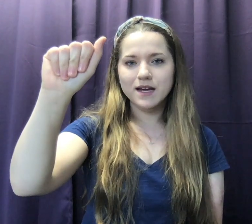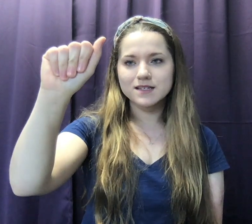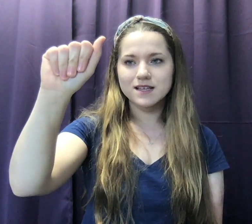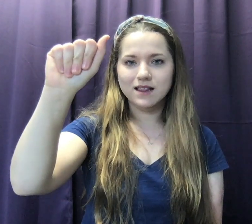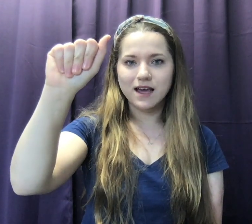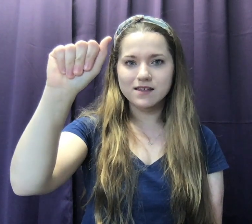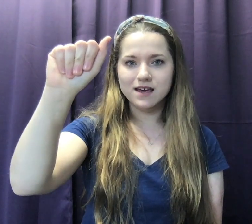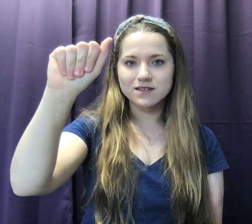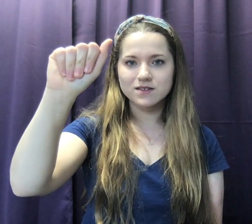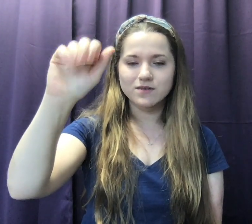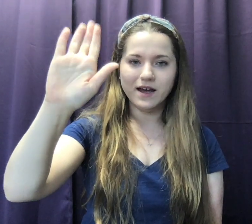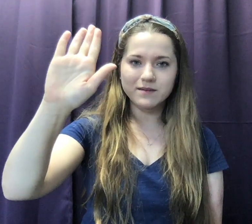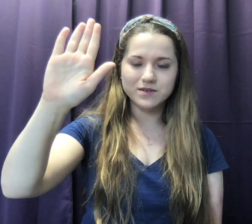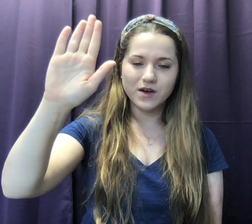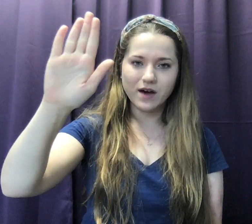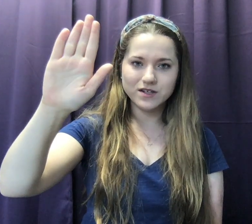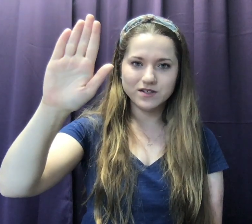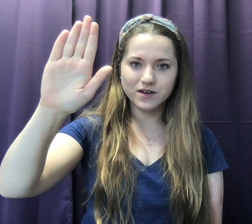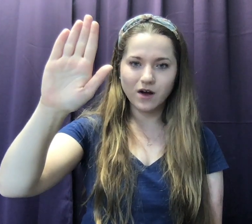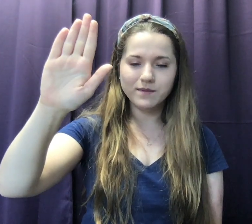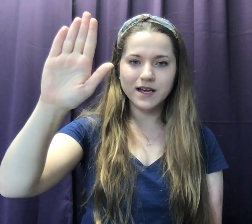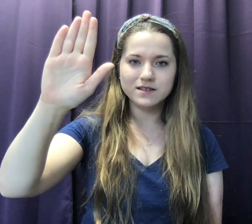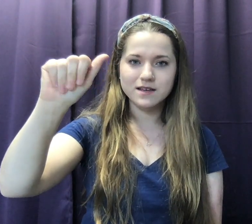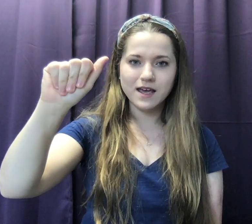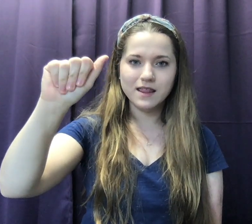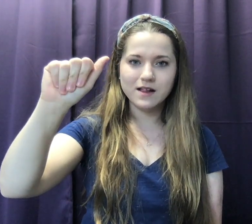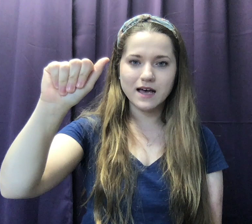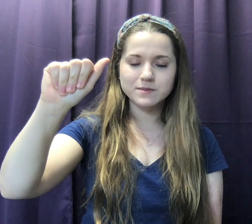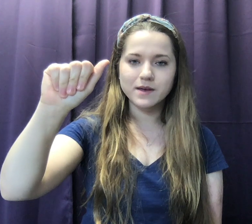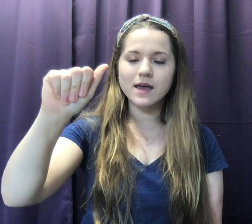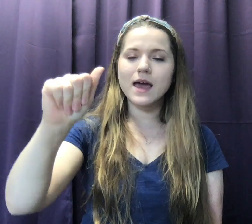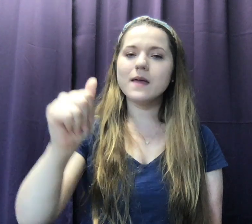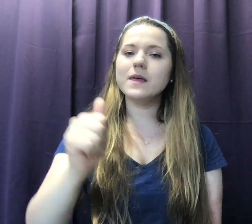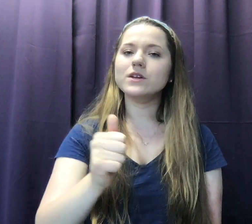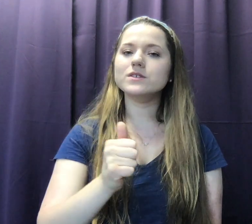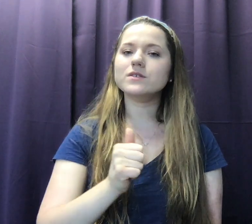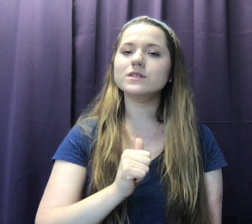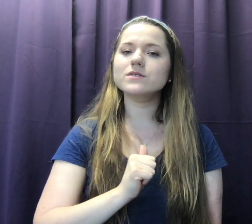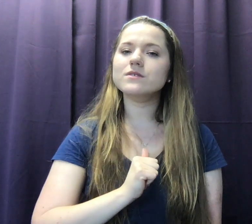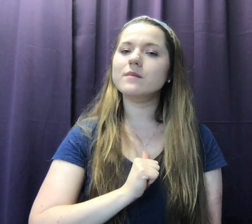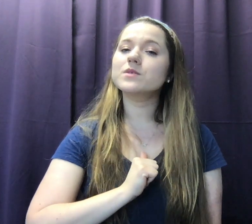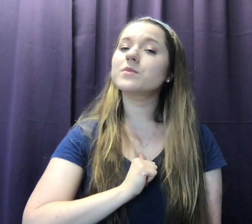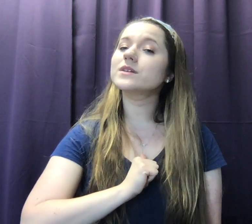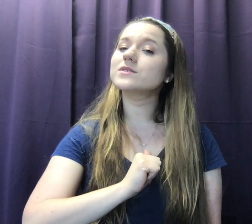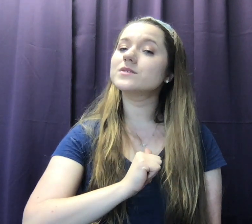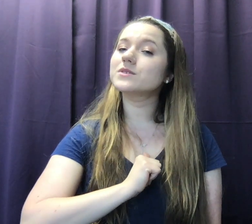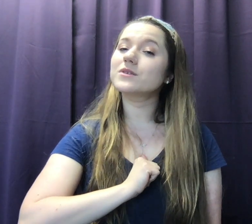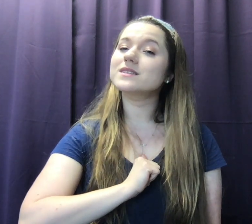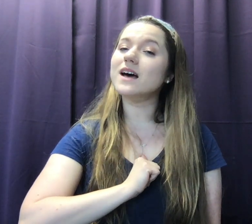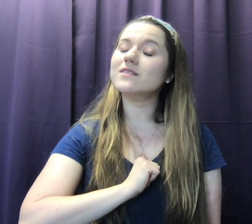hands like this, okay? So I just took all of my hands and then clasp. And then you're just going to use your thumb to point to yourself.